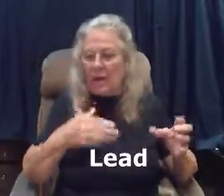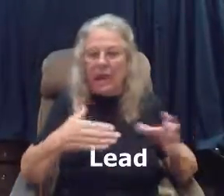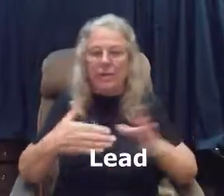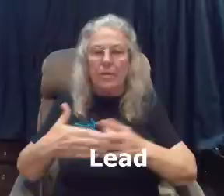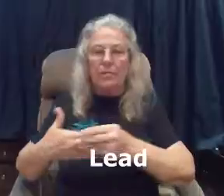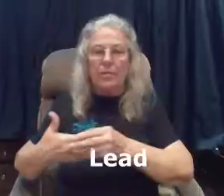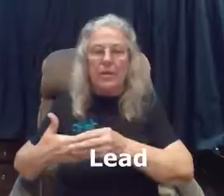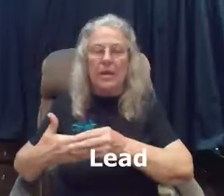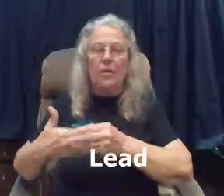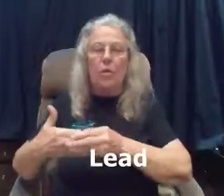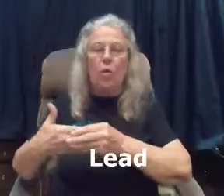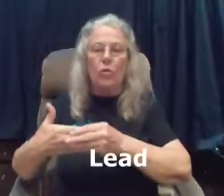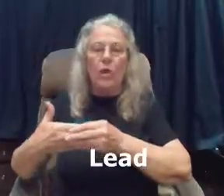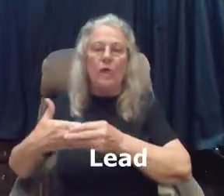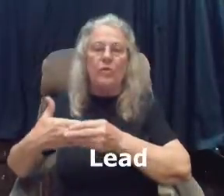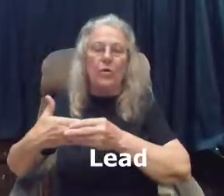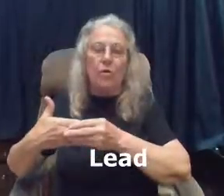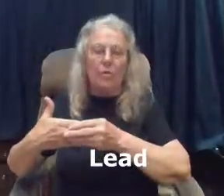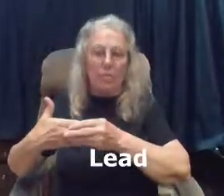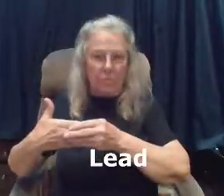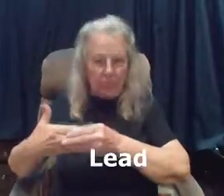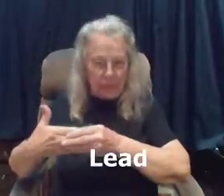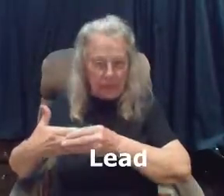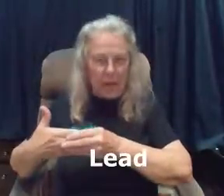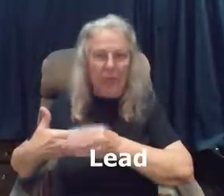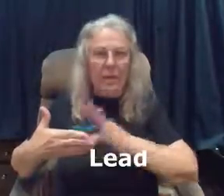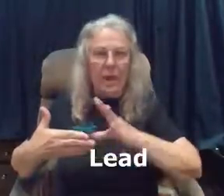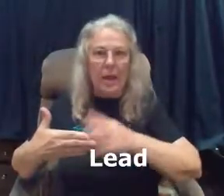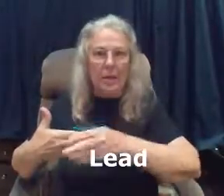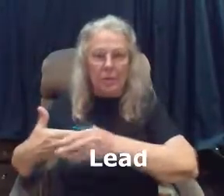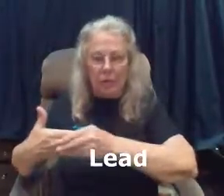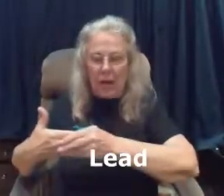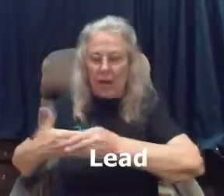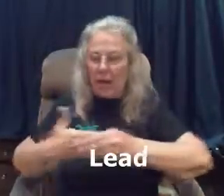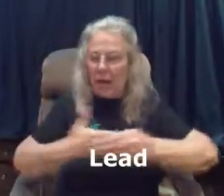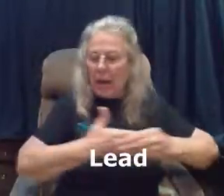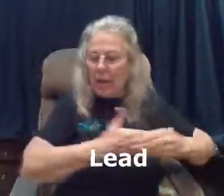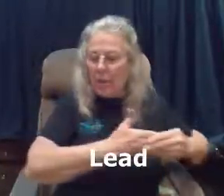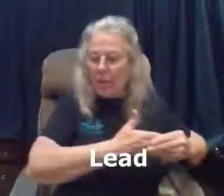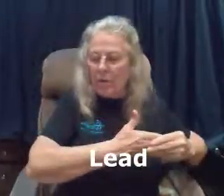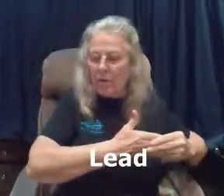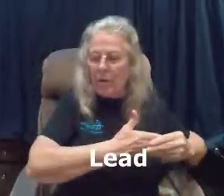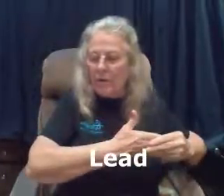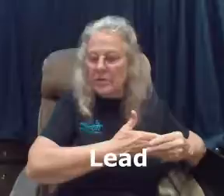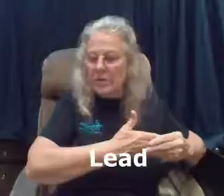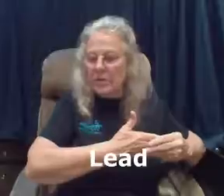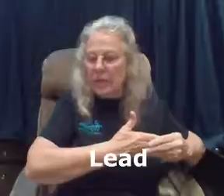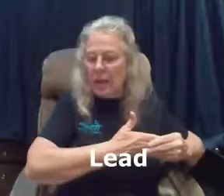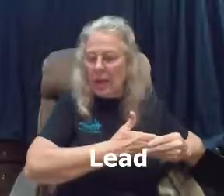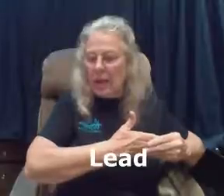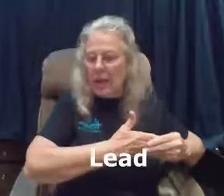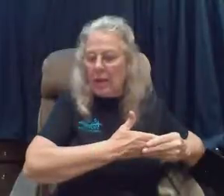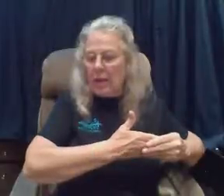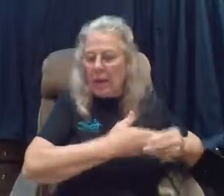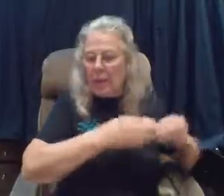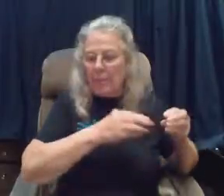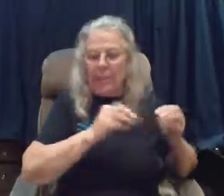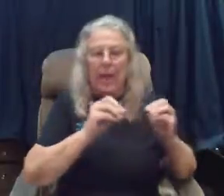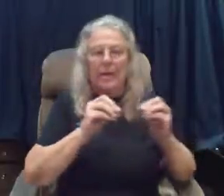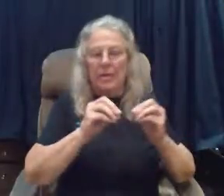Lead, get a hold of your non-dominant hand, grab, and pull across. Light, and